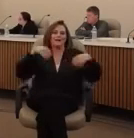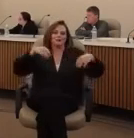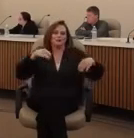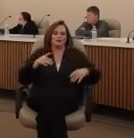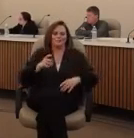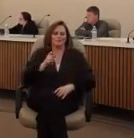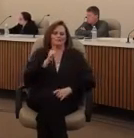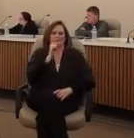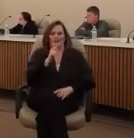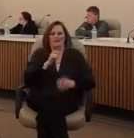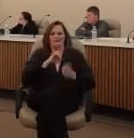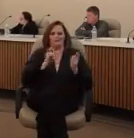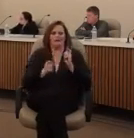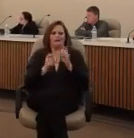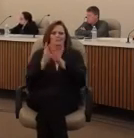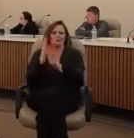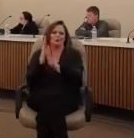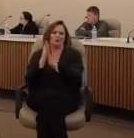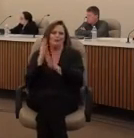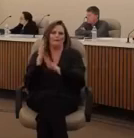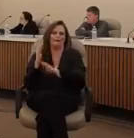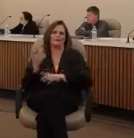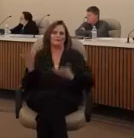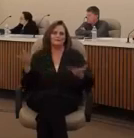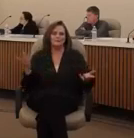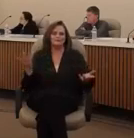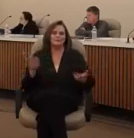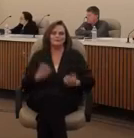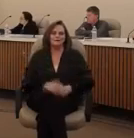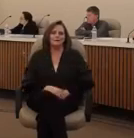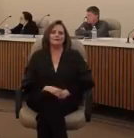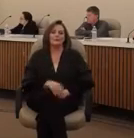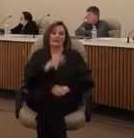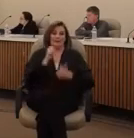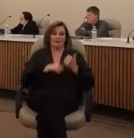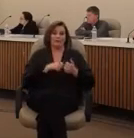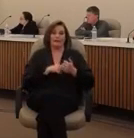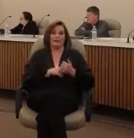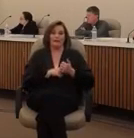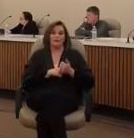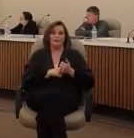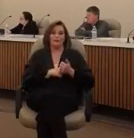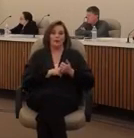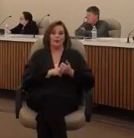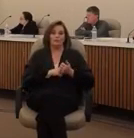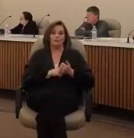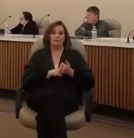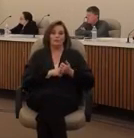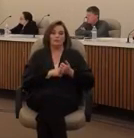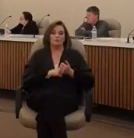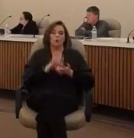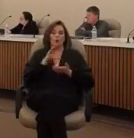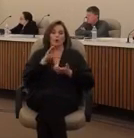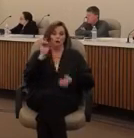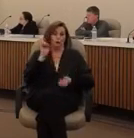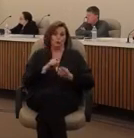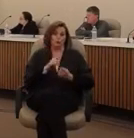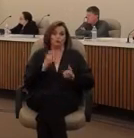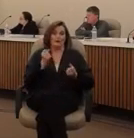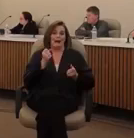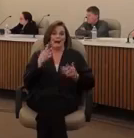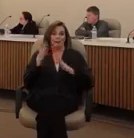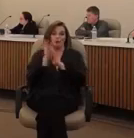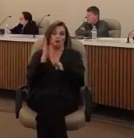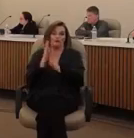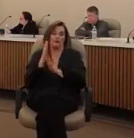any additional traffic. If anything, it really will reduce the amount of traffic specific to this type of an operation because we are